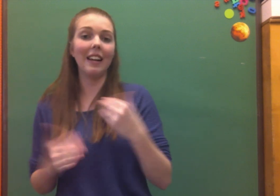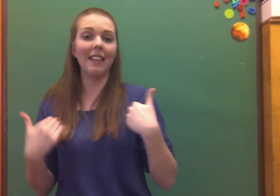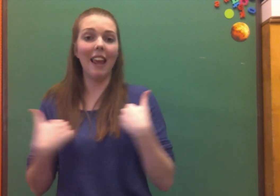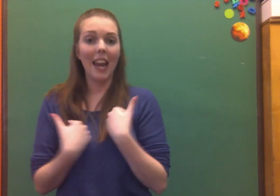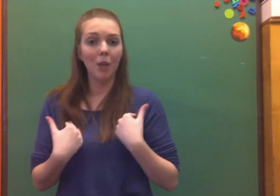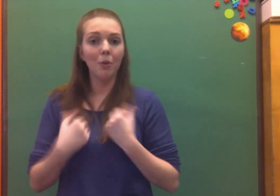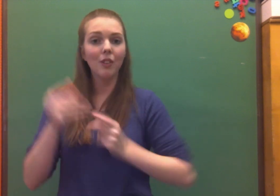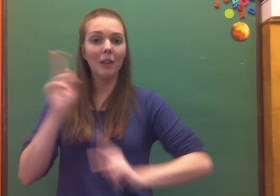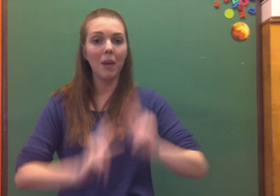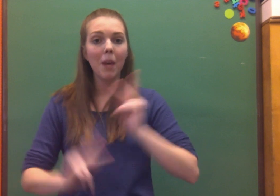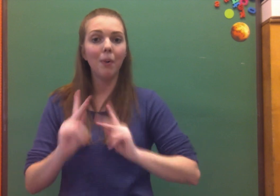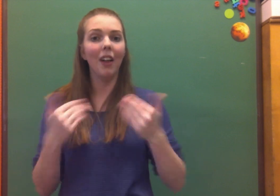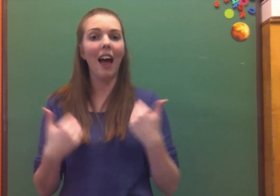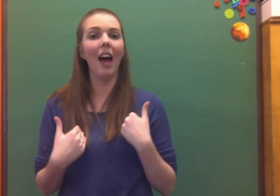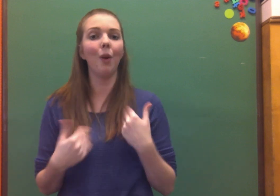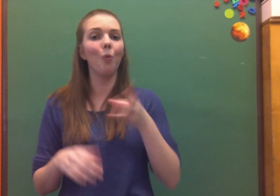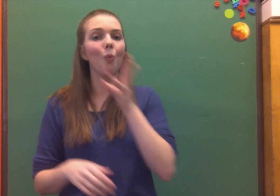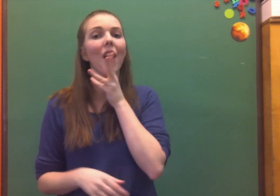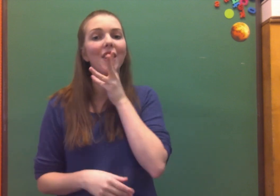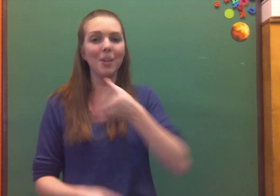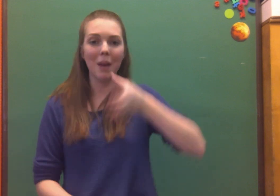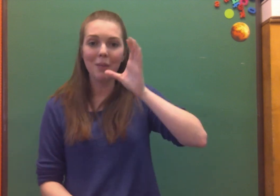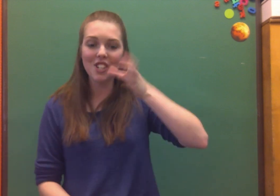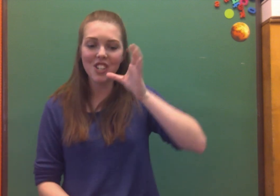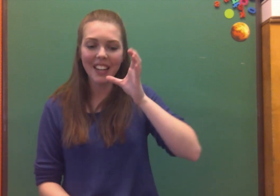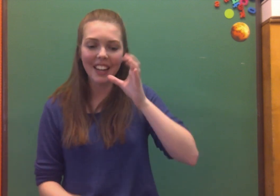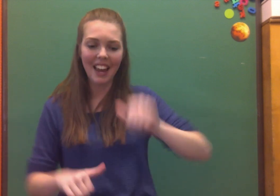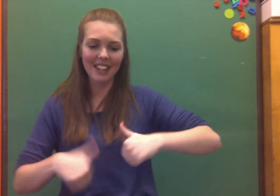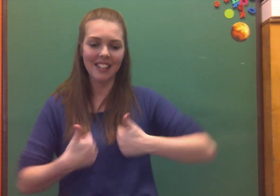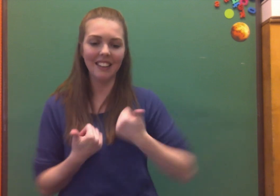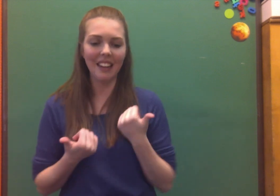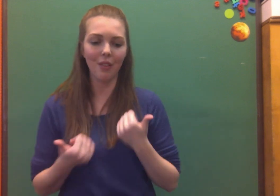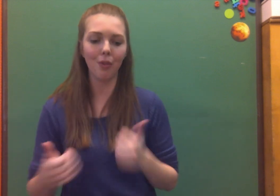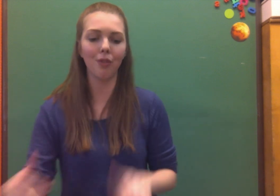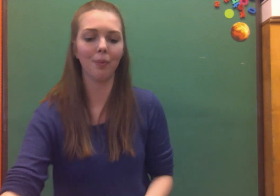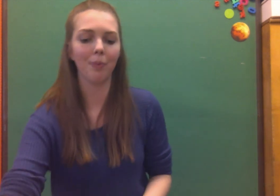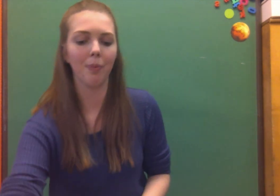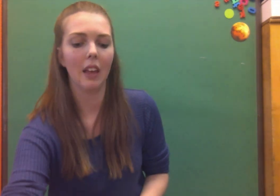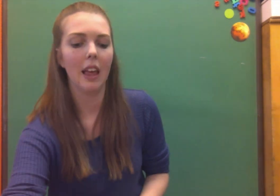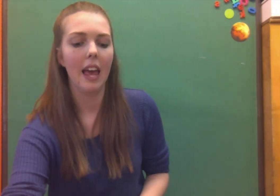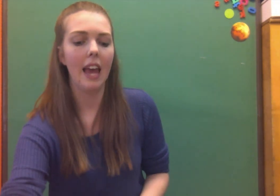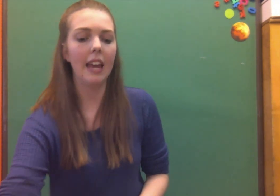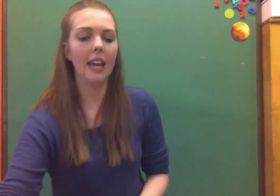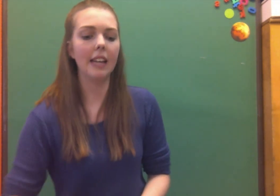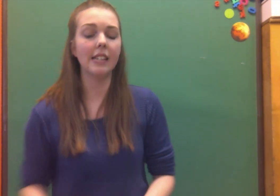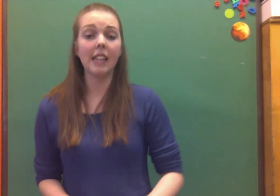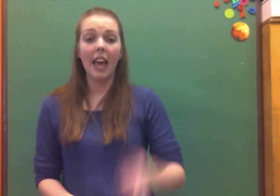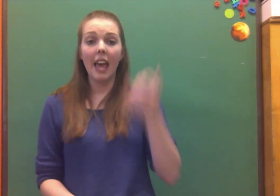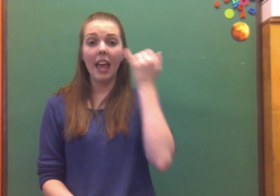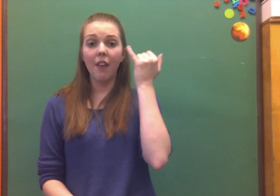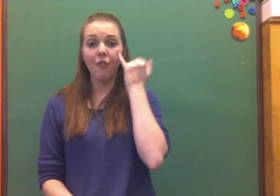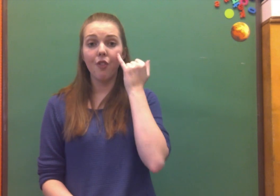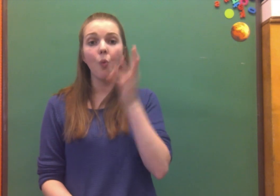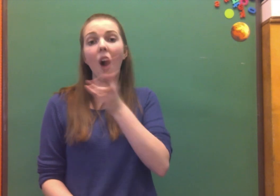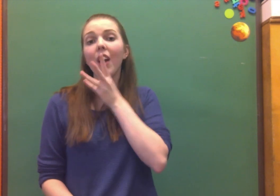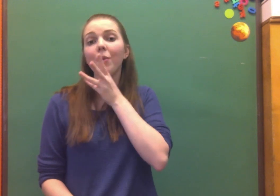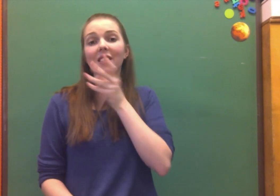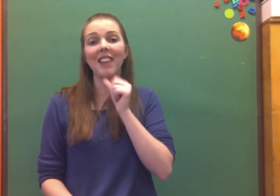the animals and people had water to be able to drink and to live. And if the water was not